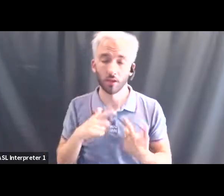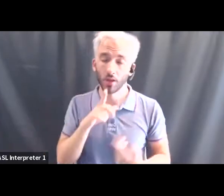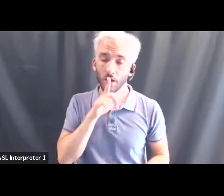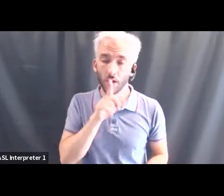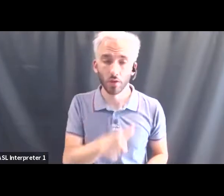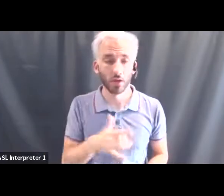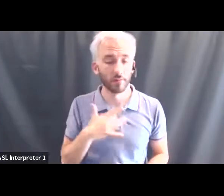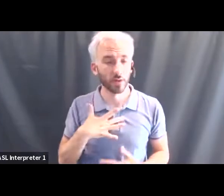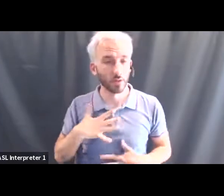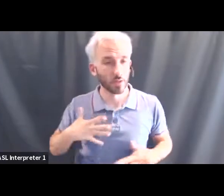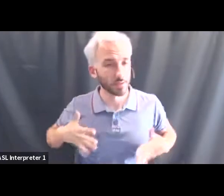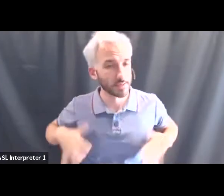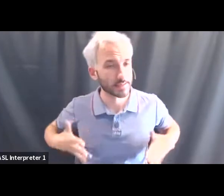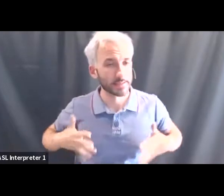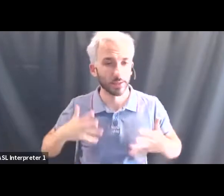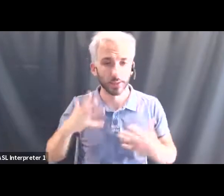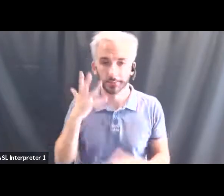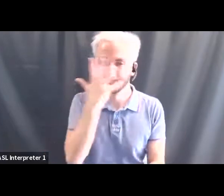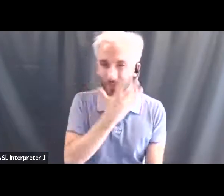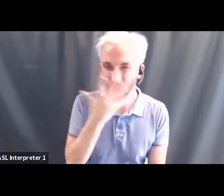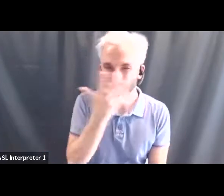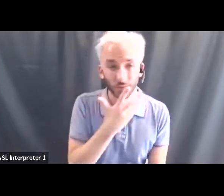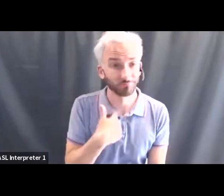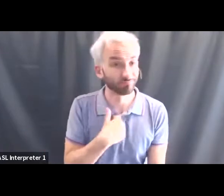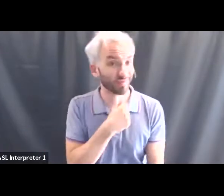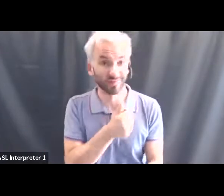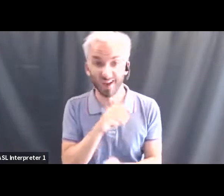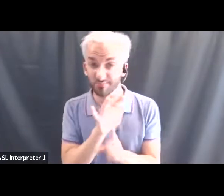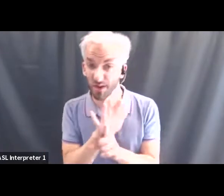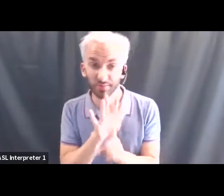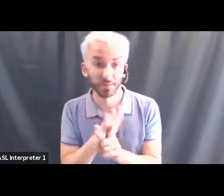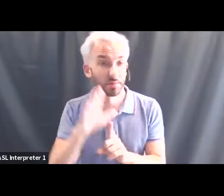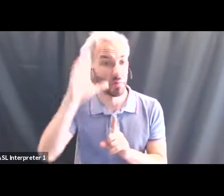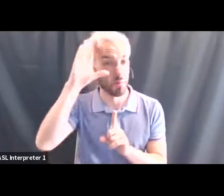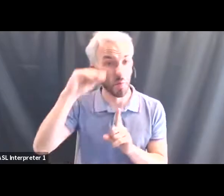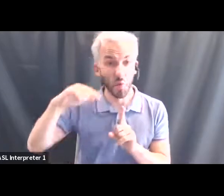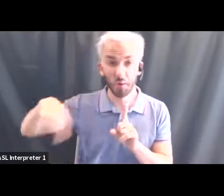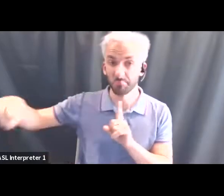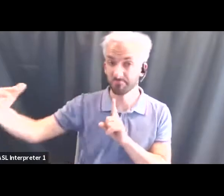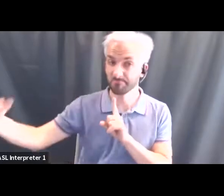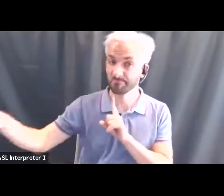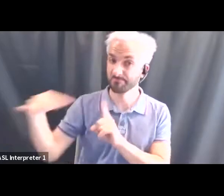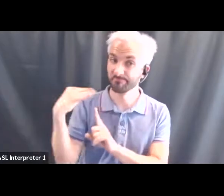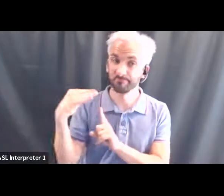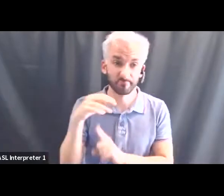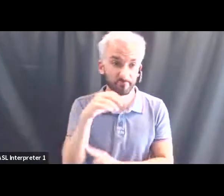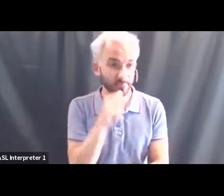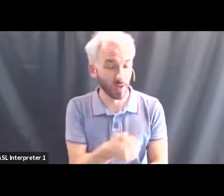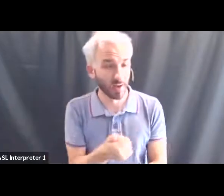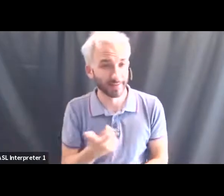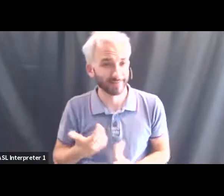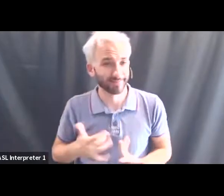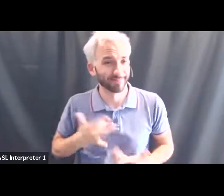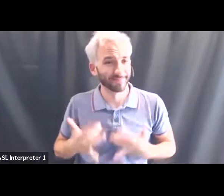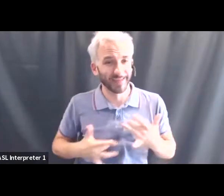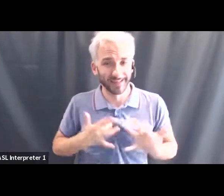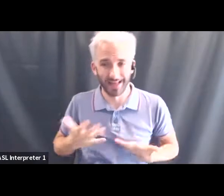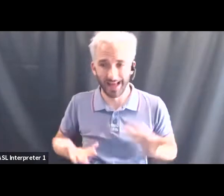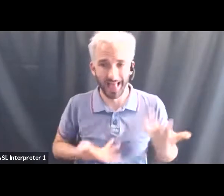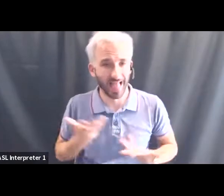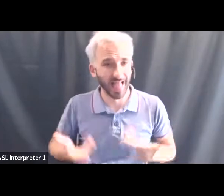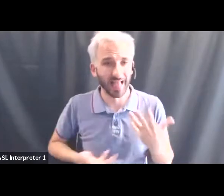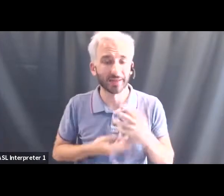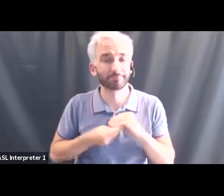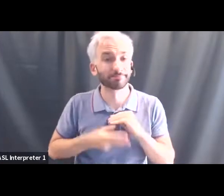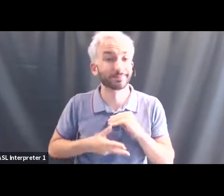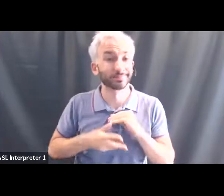looked. I was not popular. I was not well-liked by boys, and I didn't know what to do with these feelings. So I did what